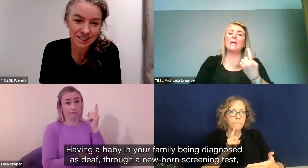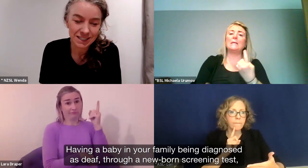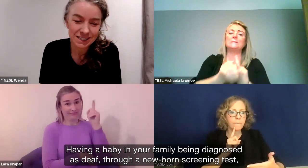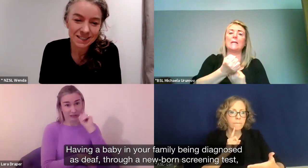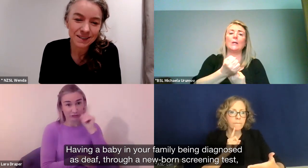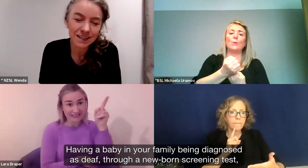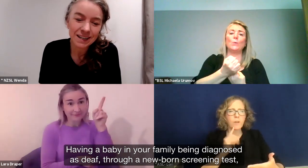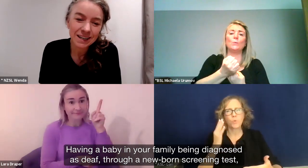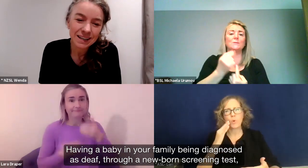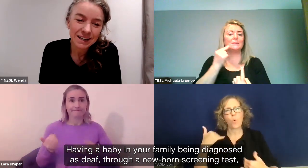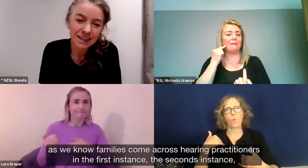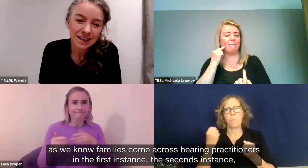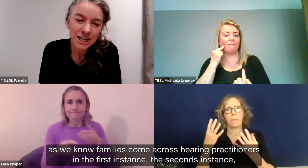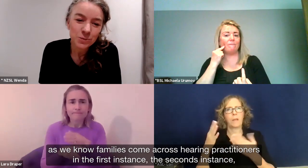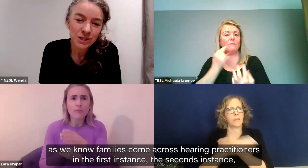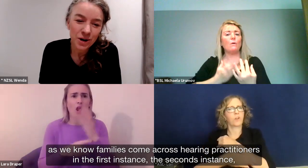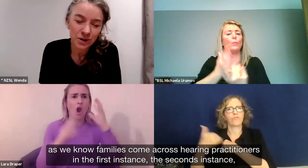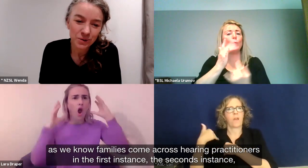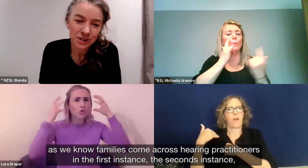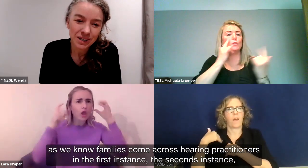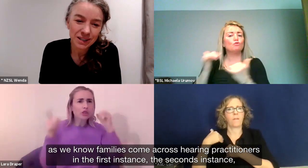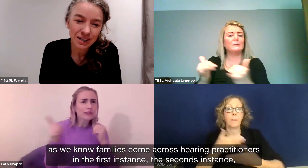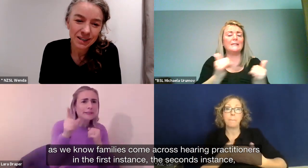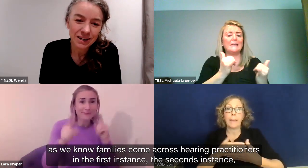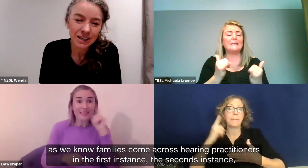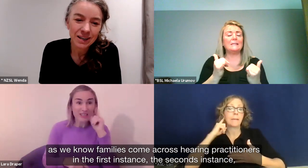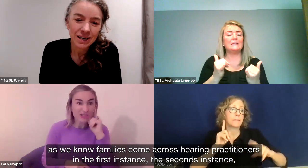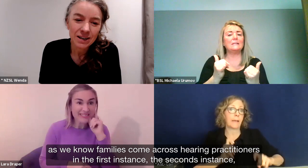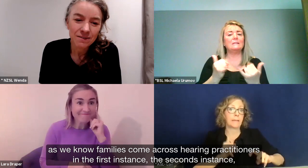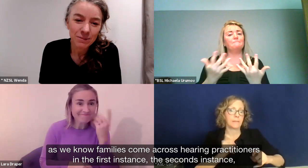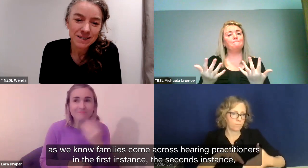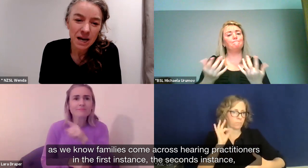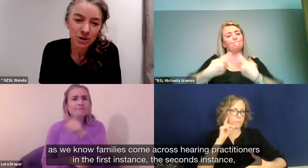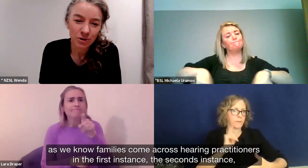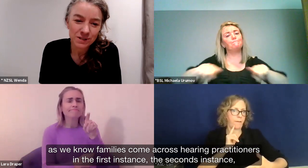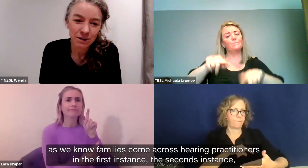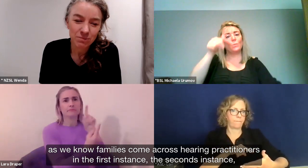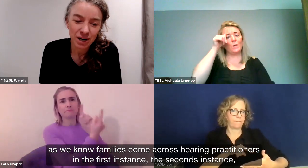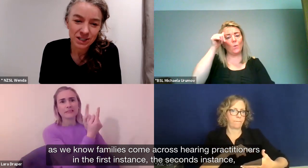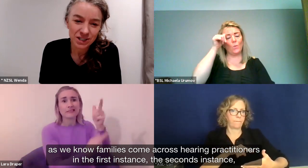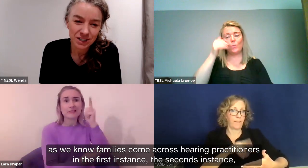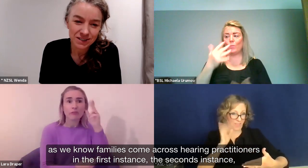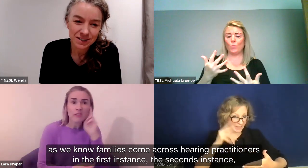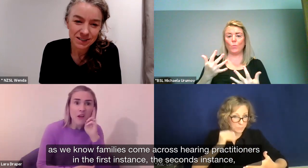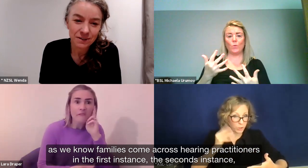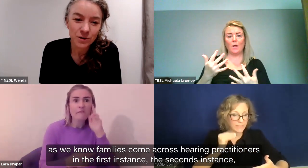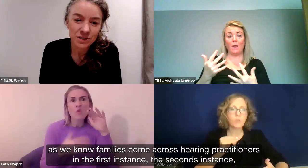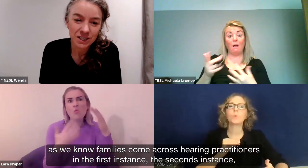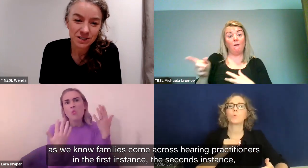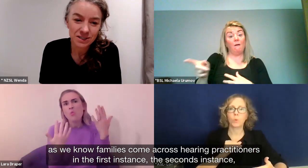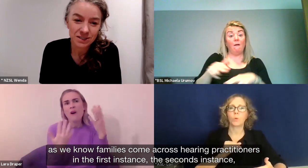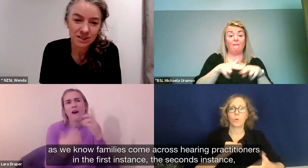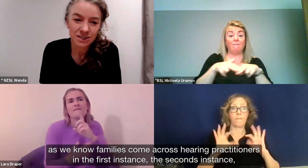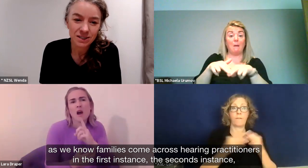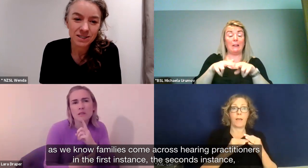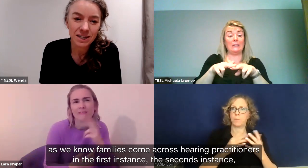screening test. As we know, families come across hearing practitioners. In the first